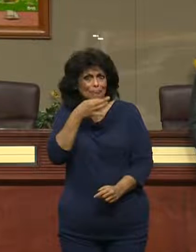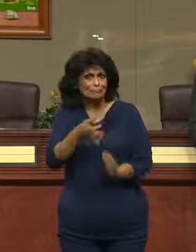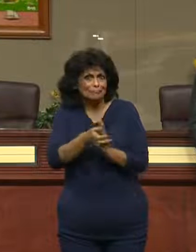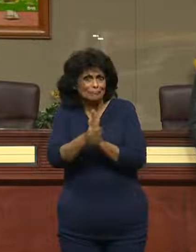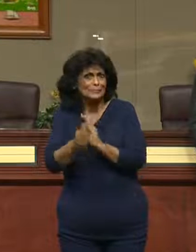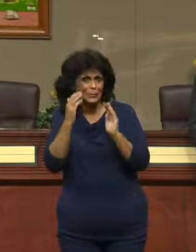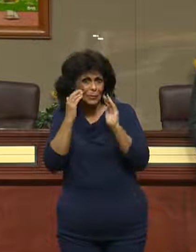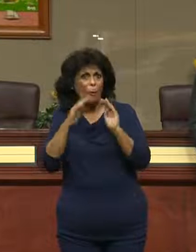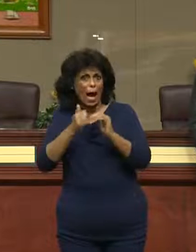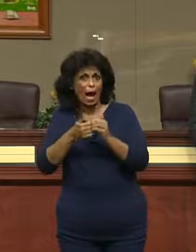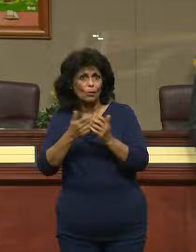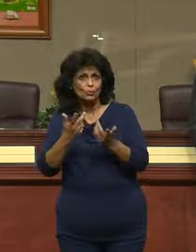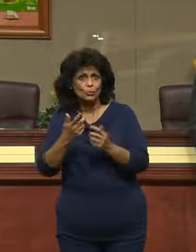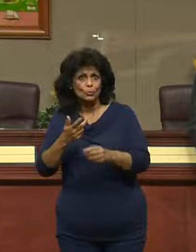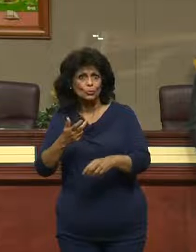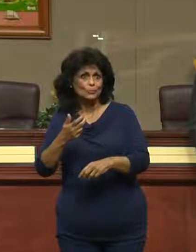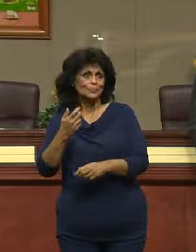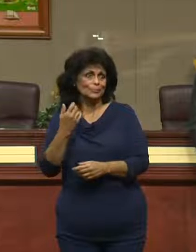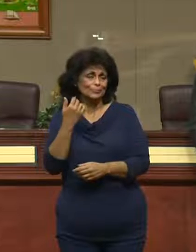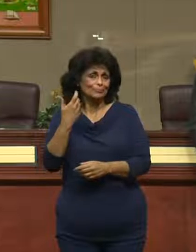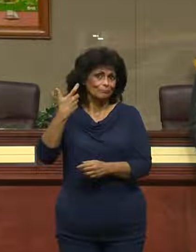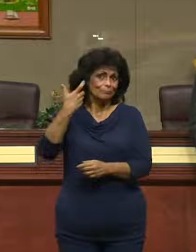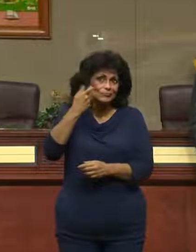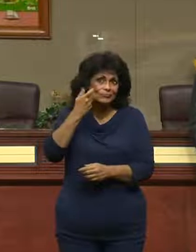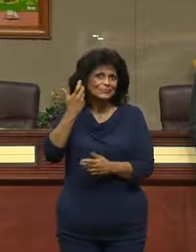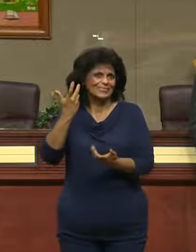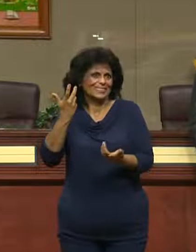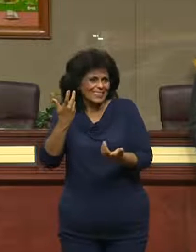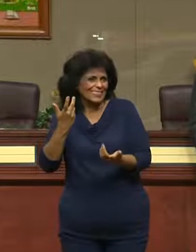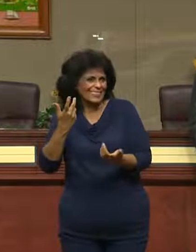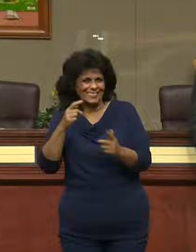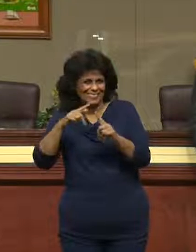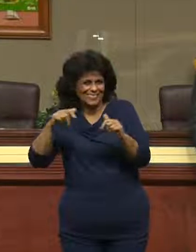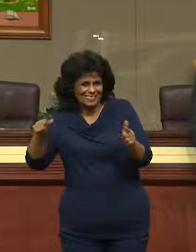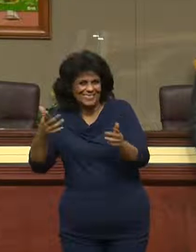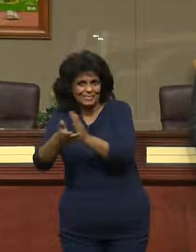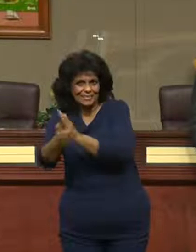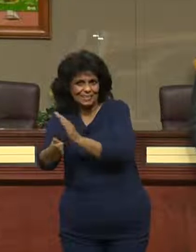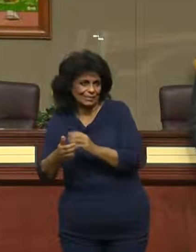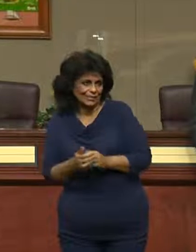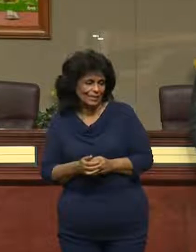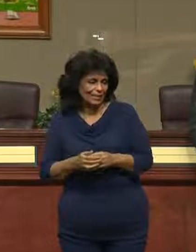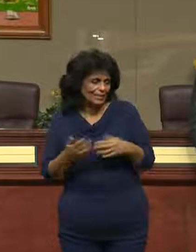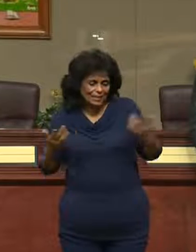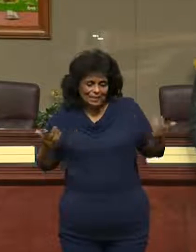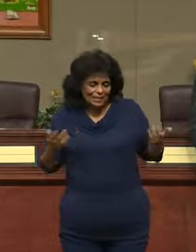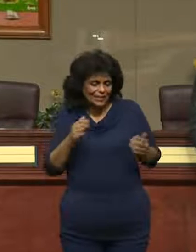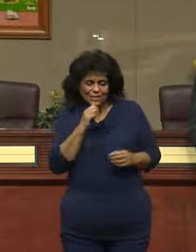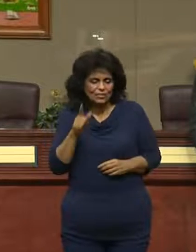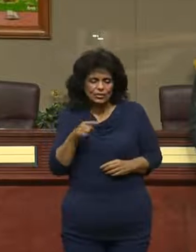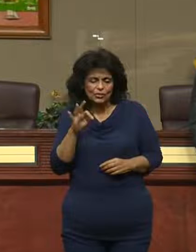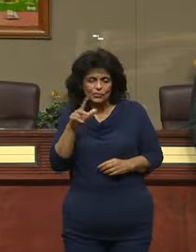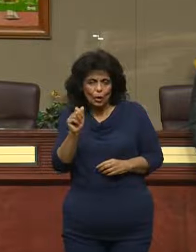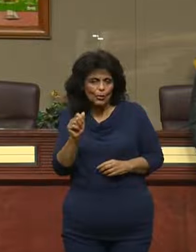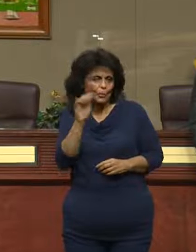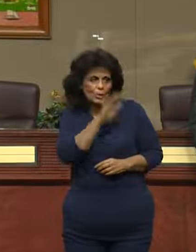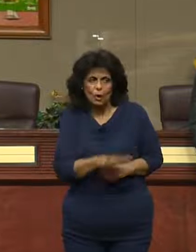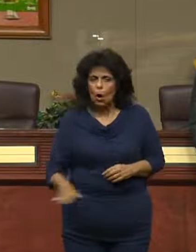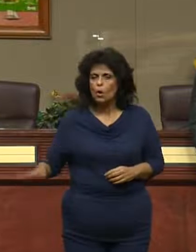don't have an answer for that. It's just the way the law is. And it's not a Florida thing. It's all over the country. It's the